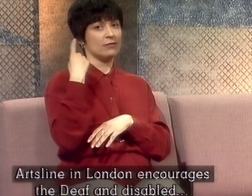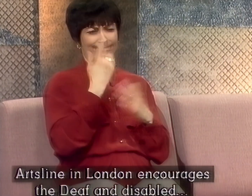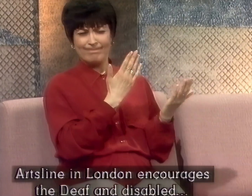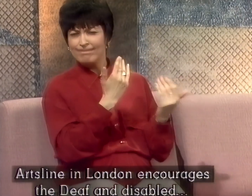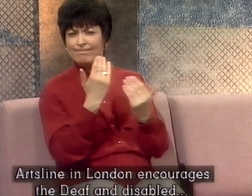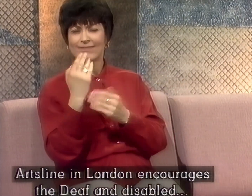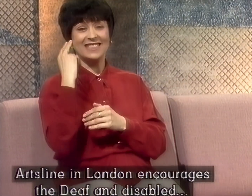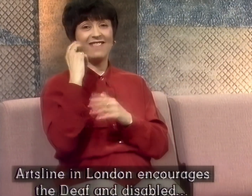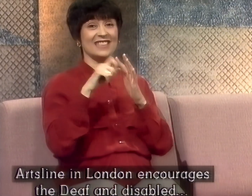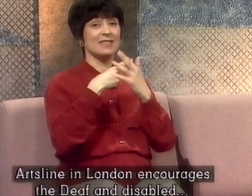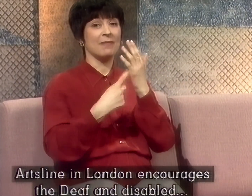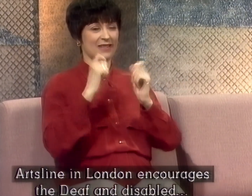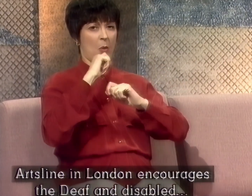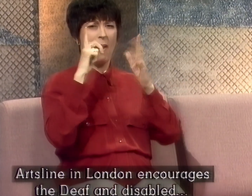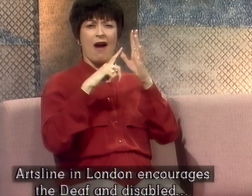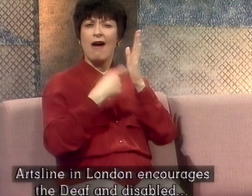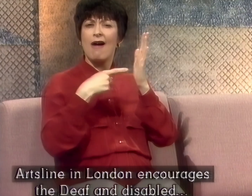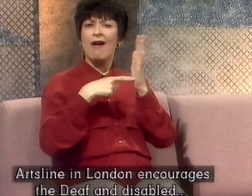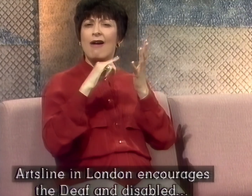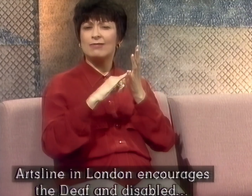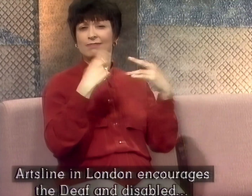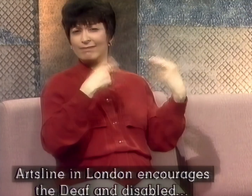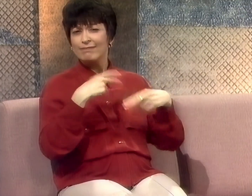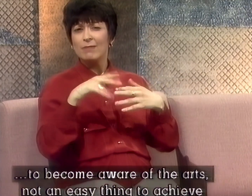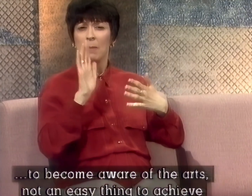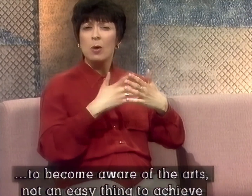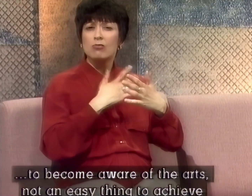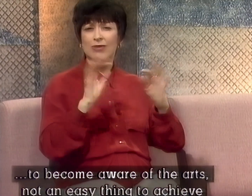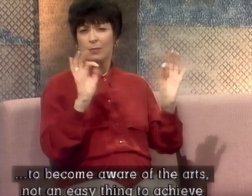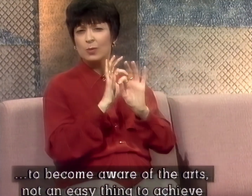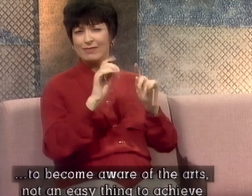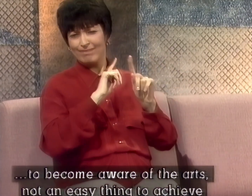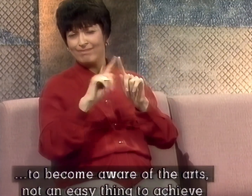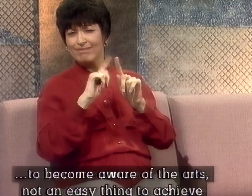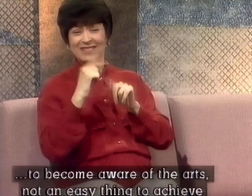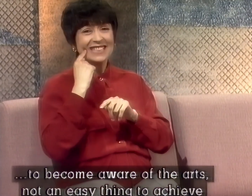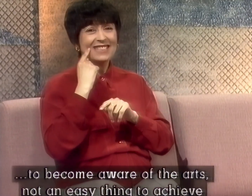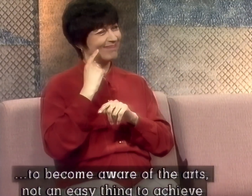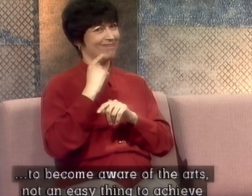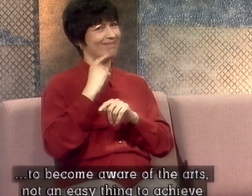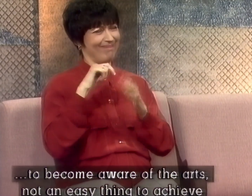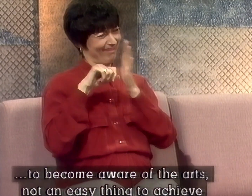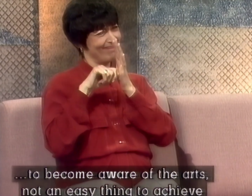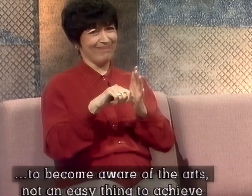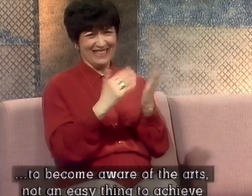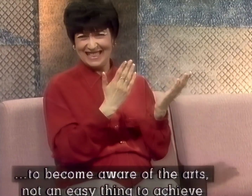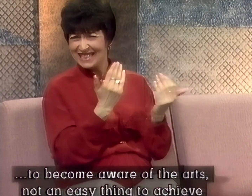Artsline in London is striving to encourage both the deaf and disabled to become aware of the arts. Not an easy thing to